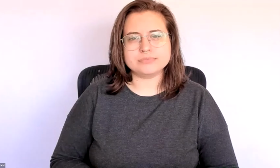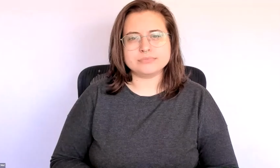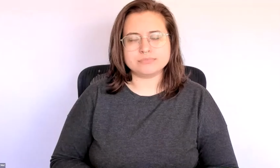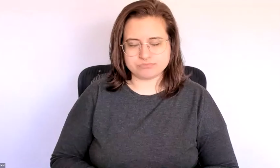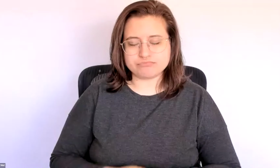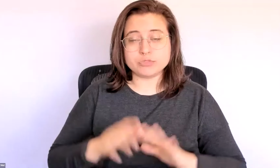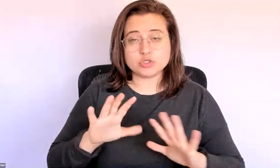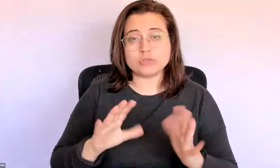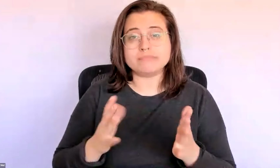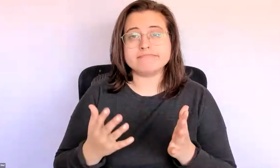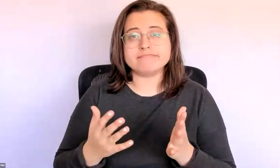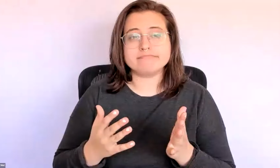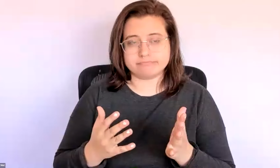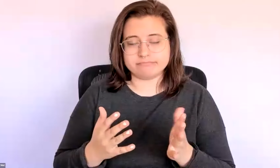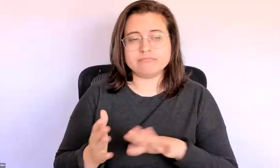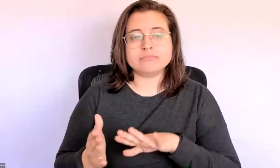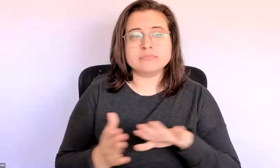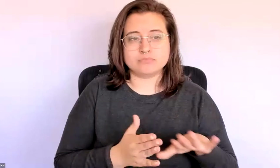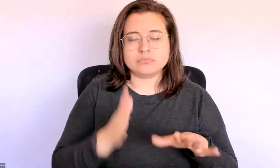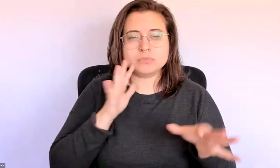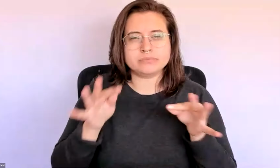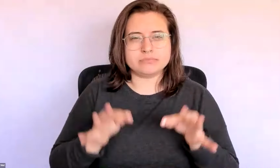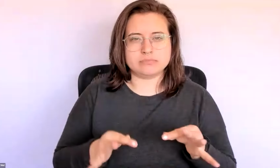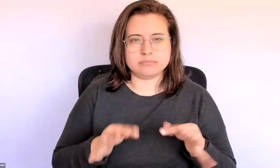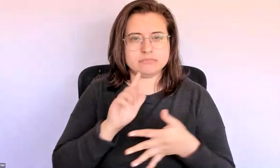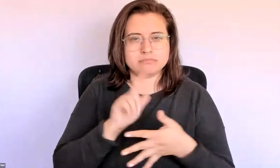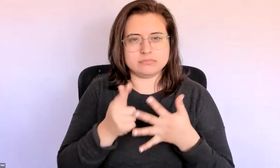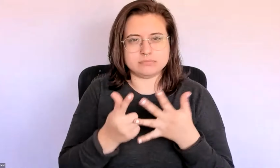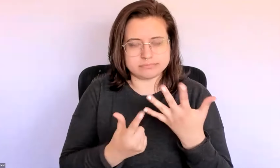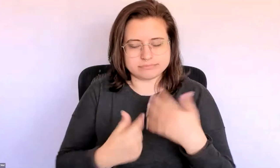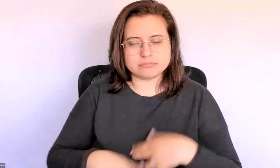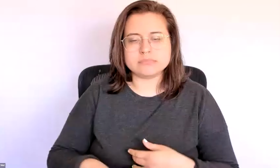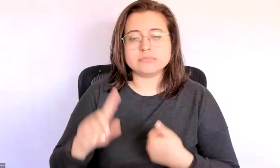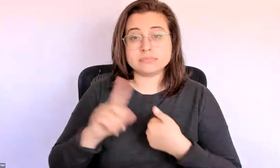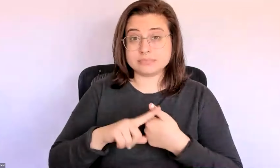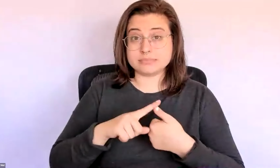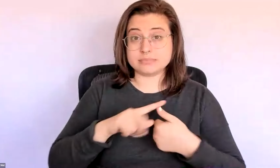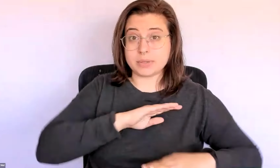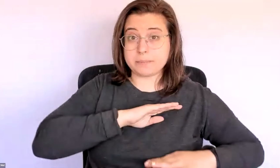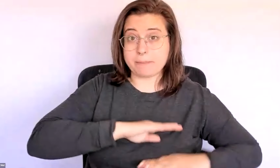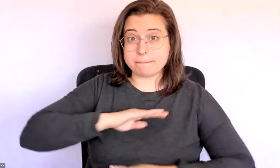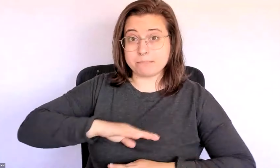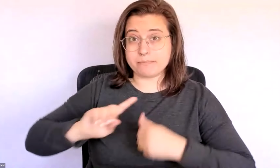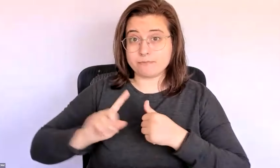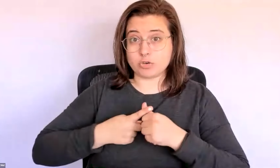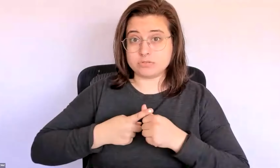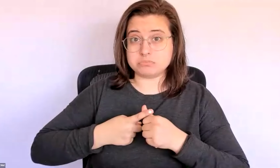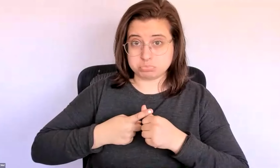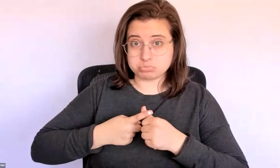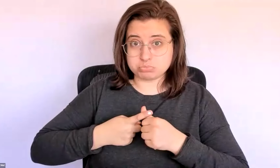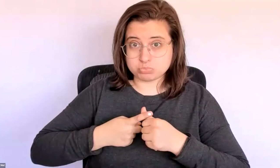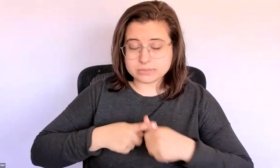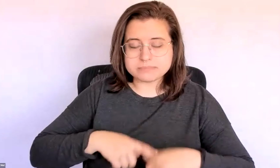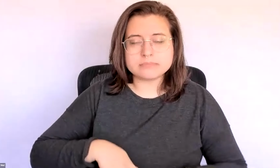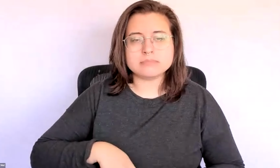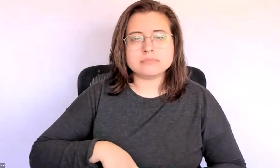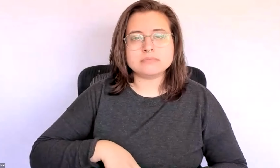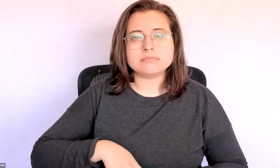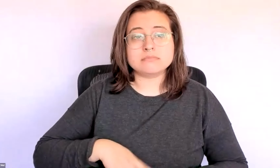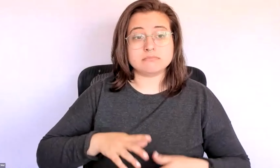mammogram. If additional views are needed, they will be done either at the time